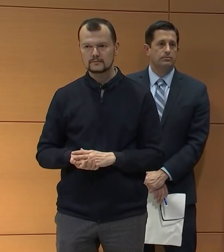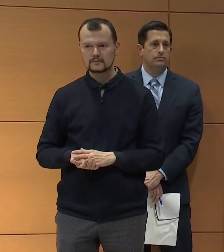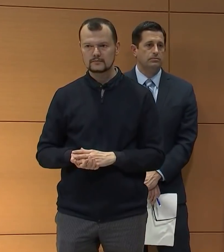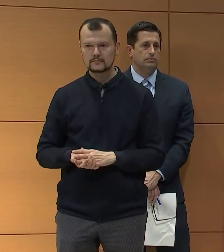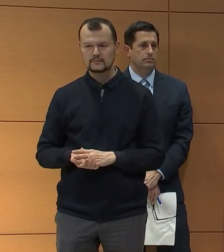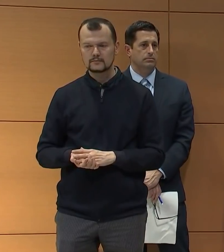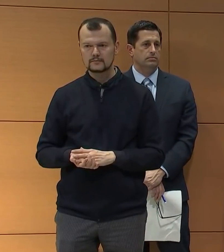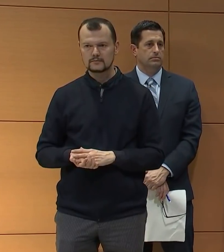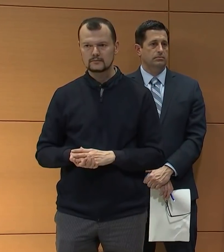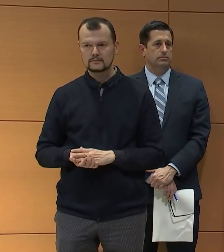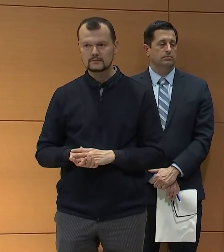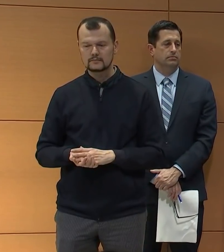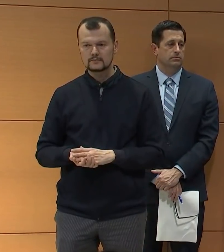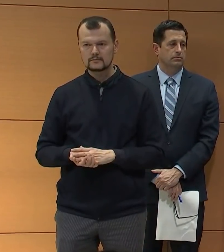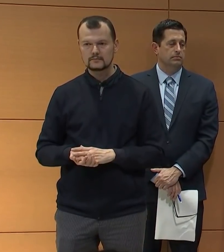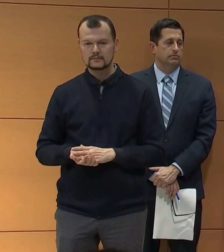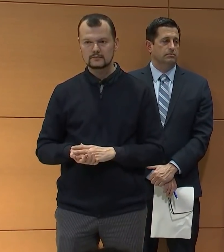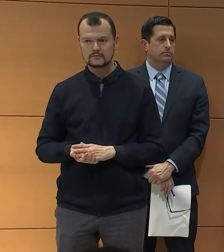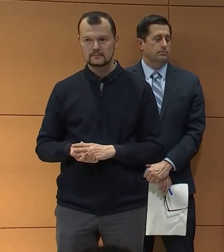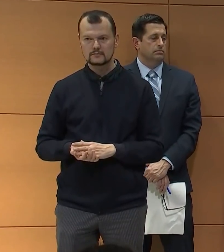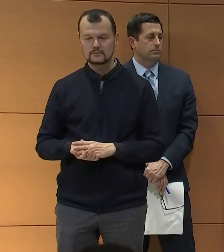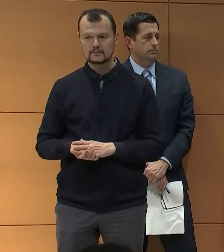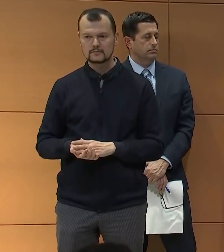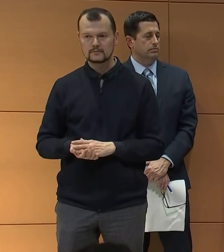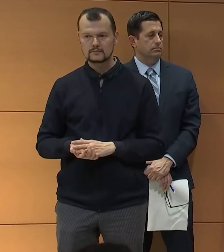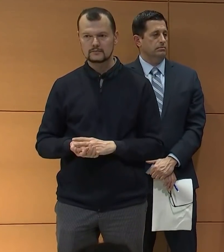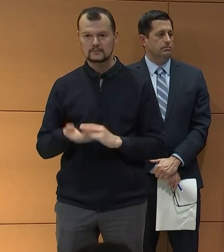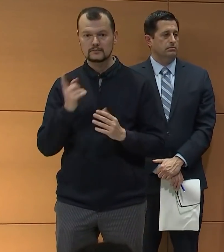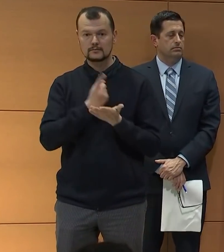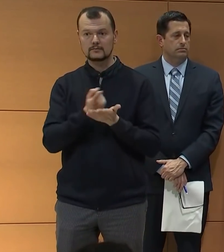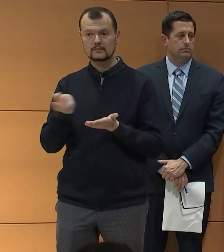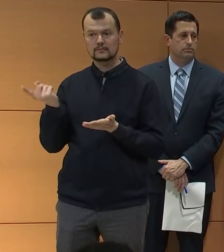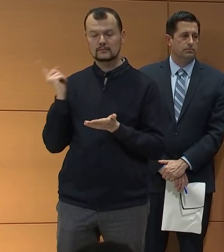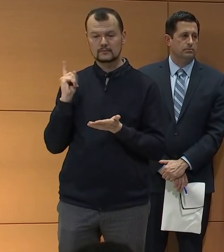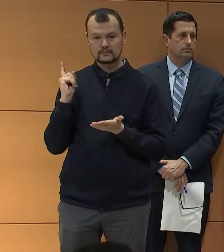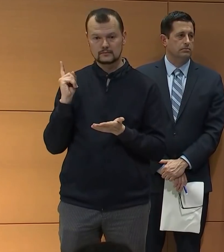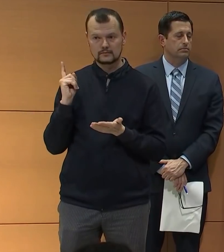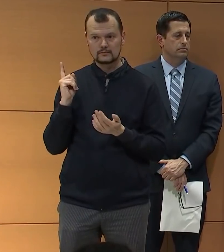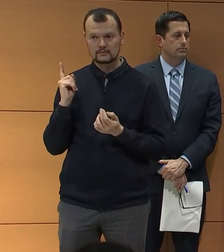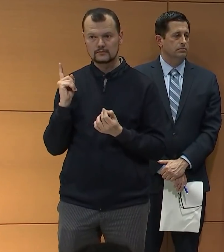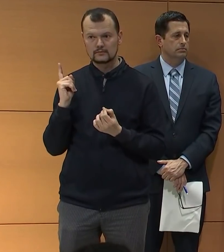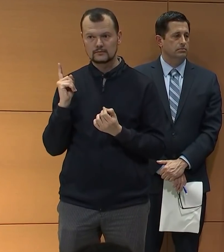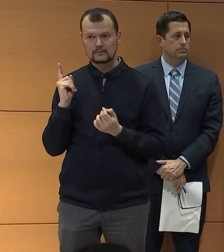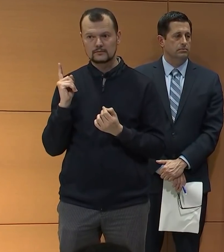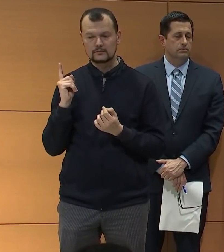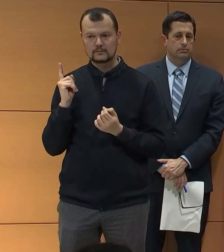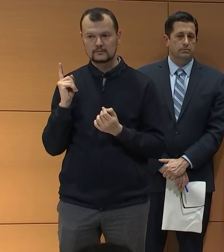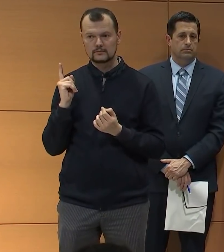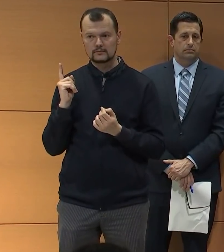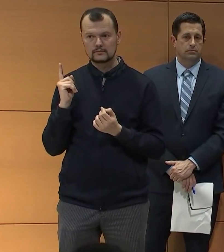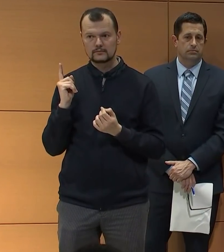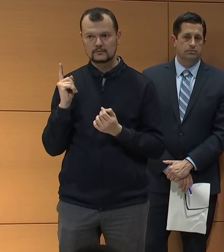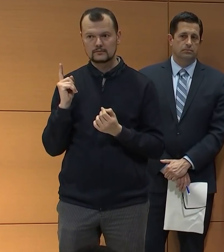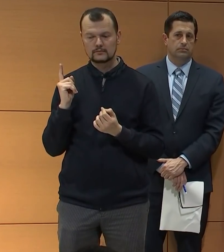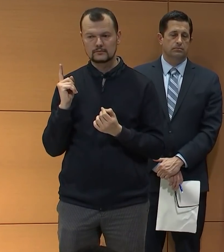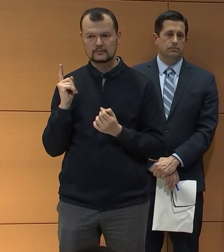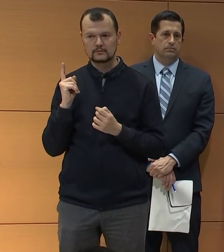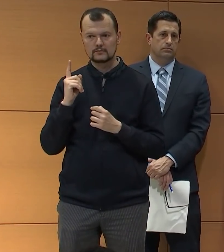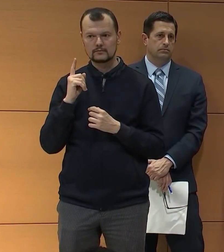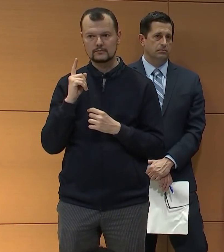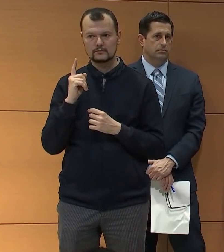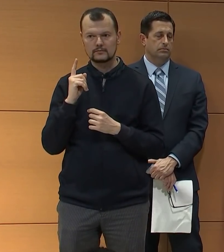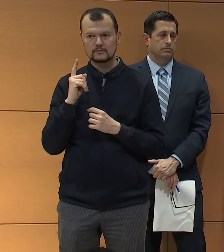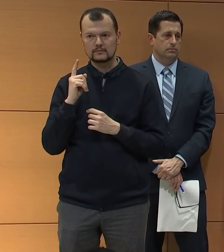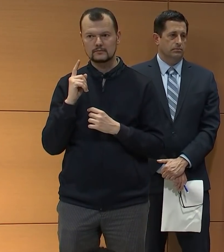So, as of last week, commercial labs are able to perform these tests as